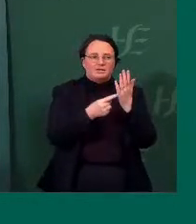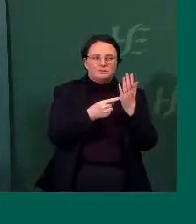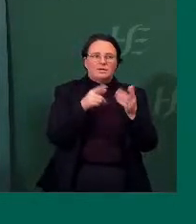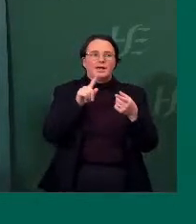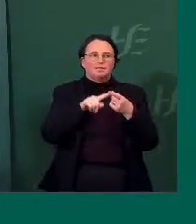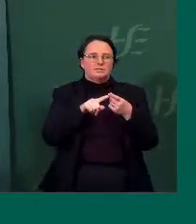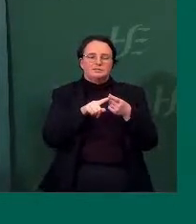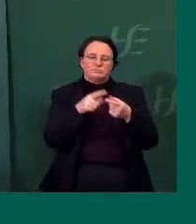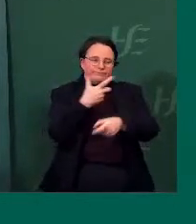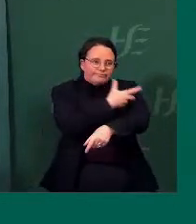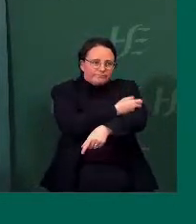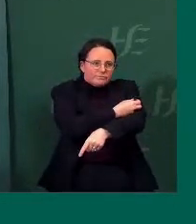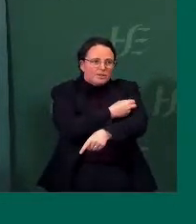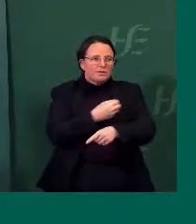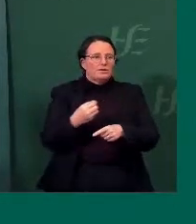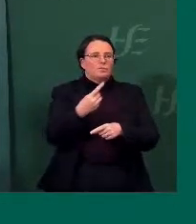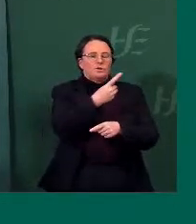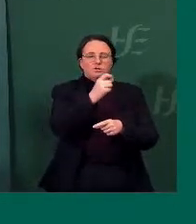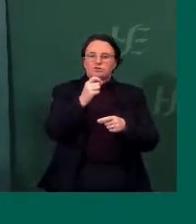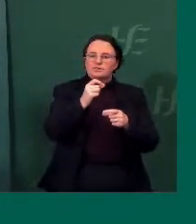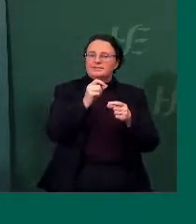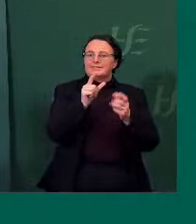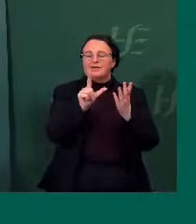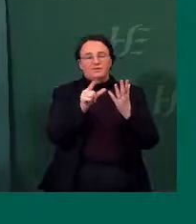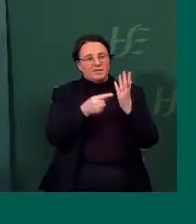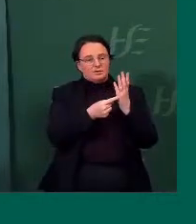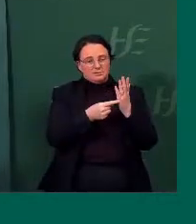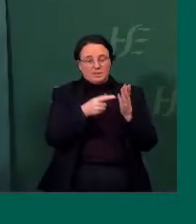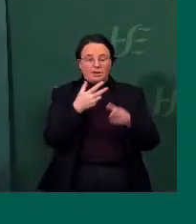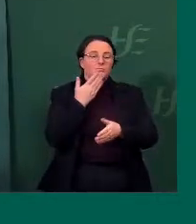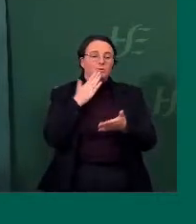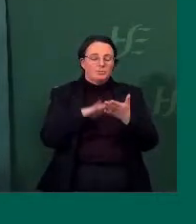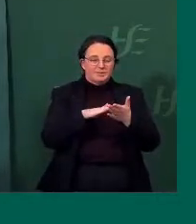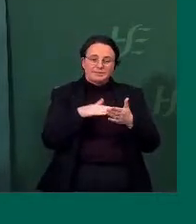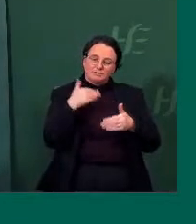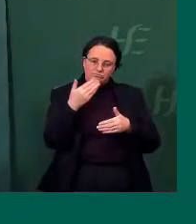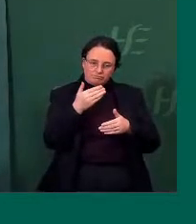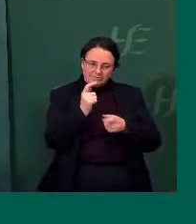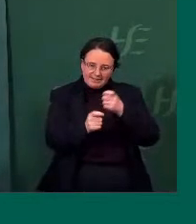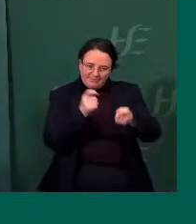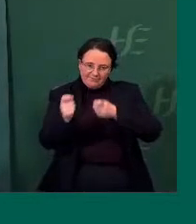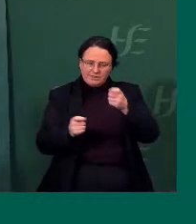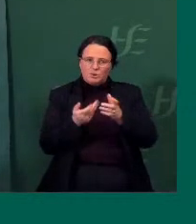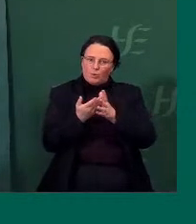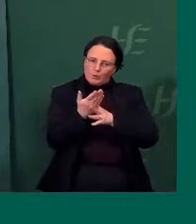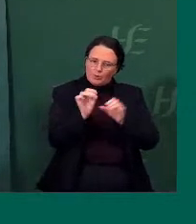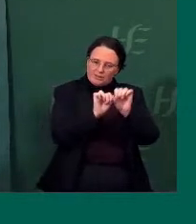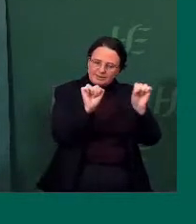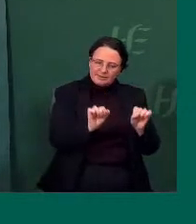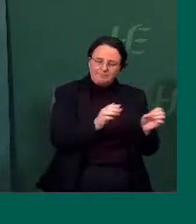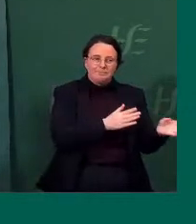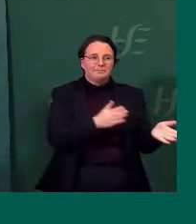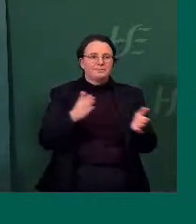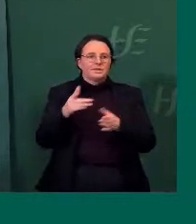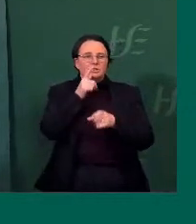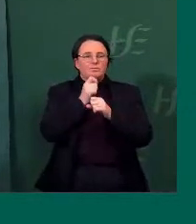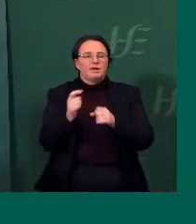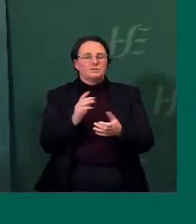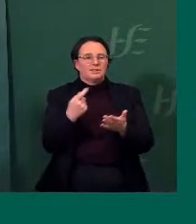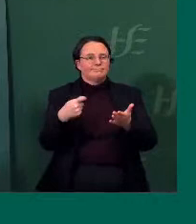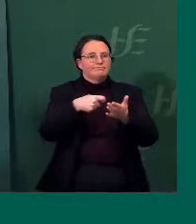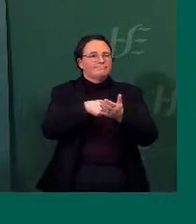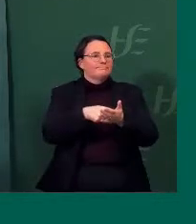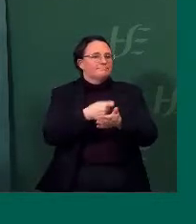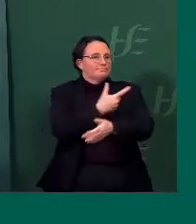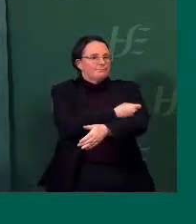and all of the 107,000 that have been identified have been offered appointments. So many of those are still working through the system. Just briefly then on the booster programme,